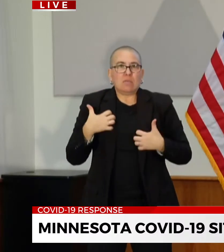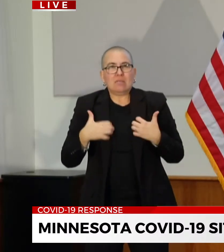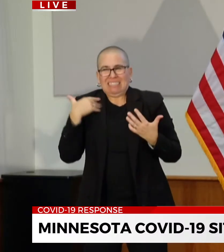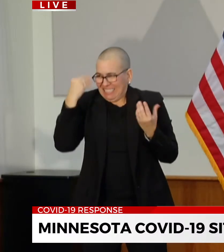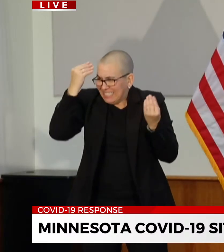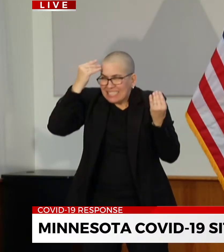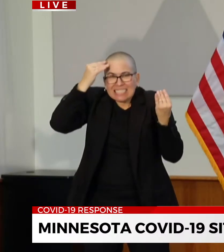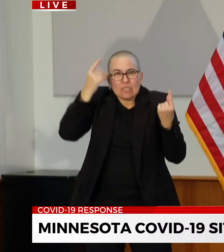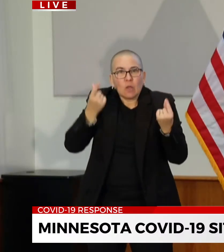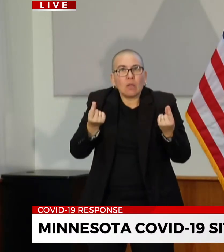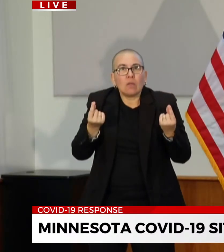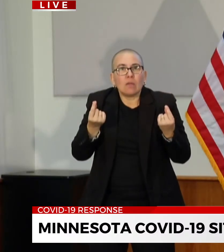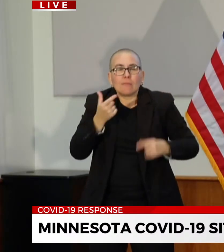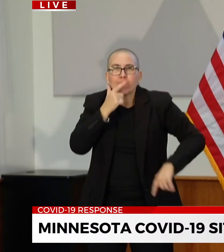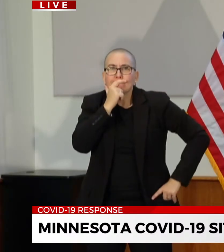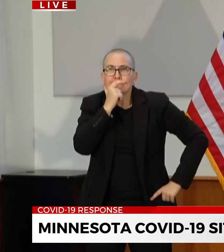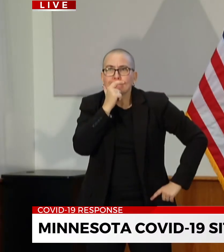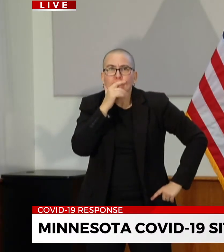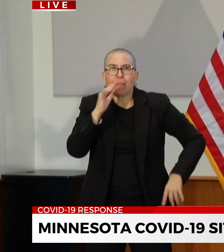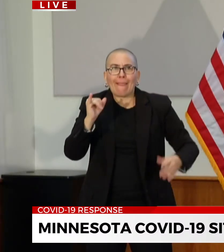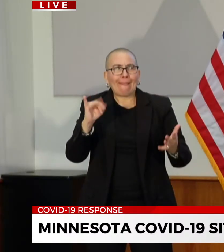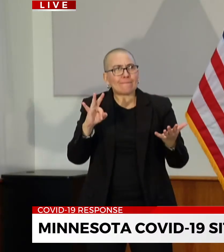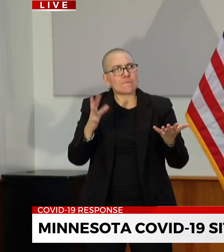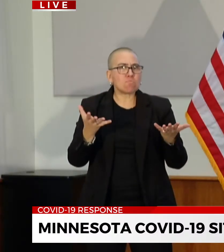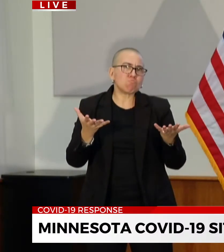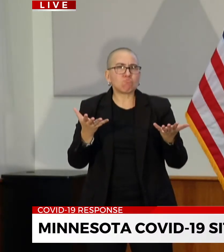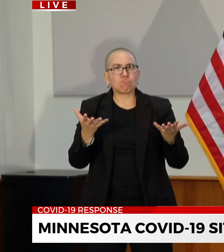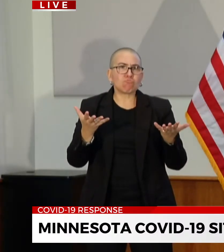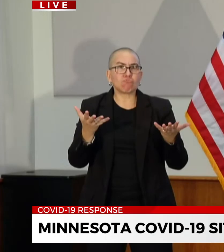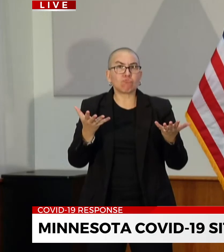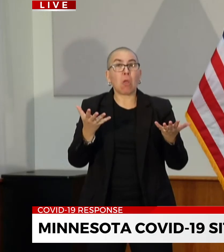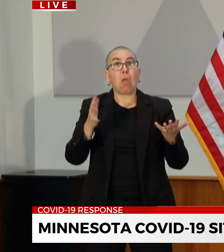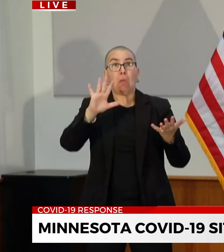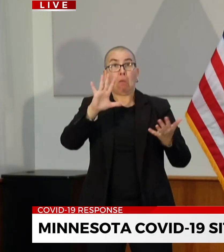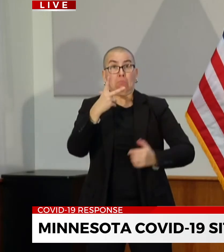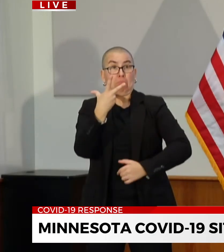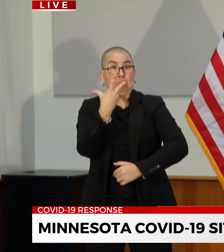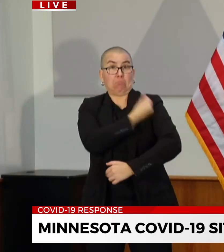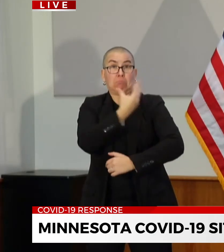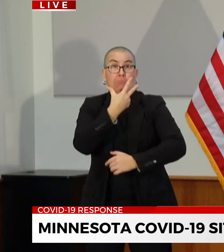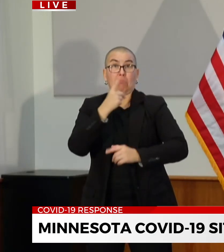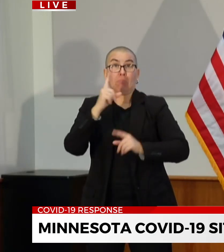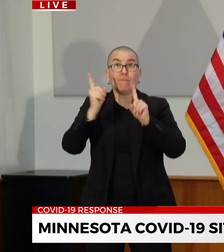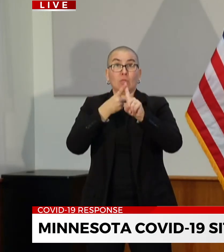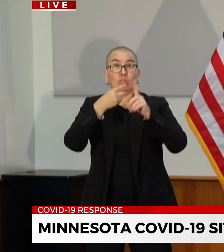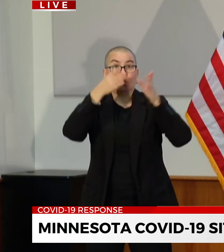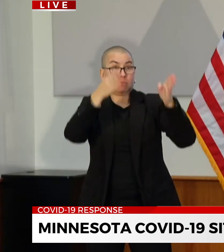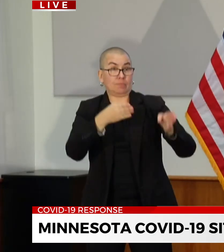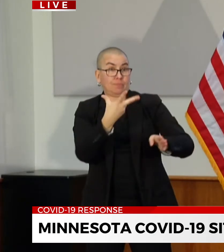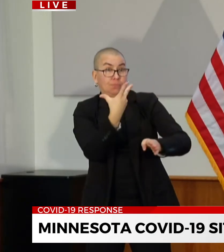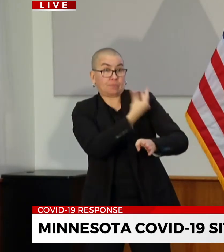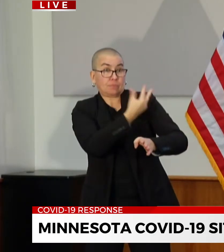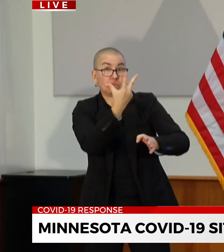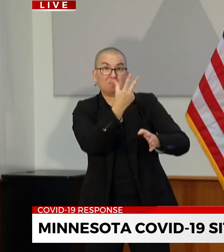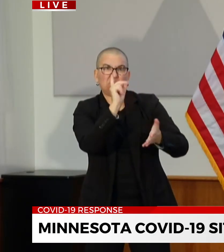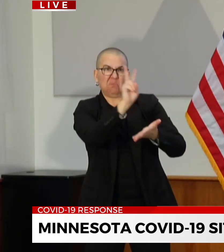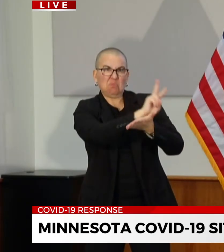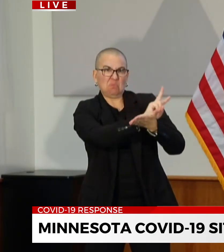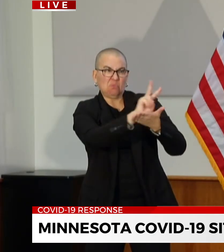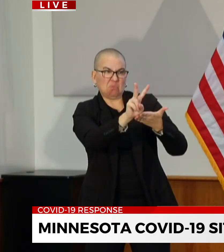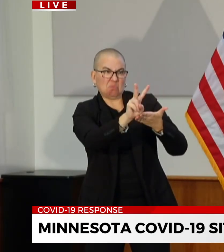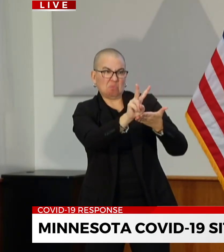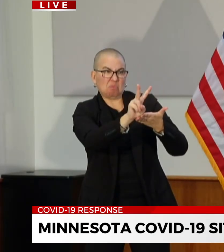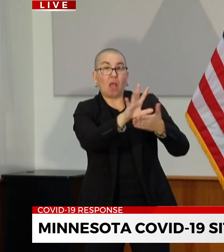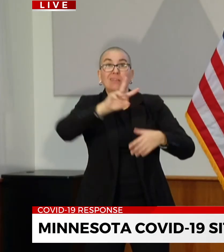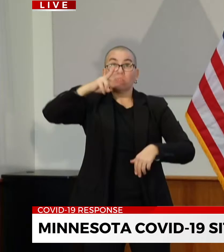a series of shots spread out over 2 weeks for the vaccine? Are people